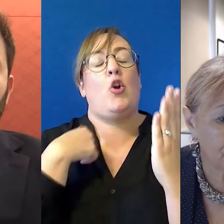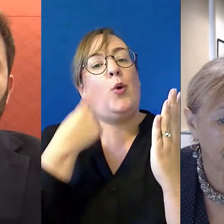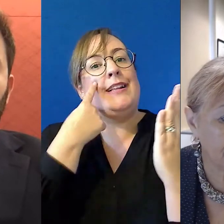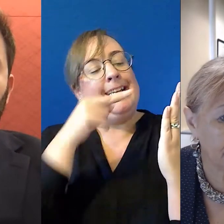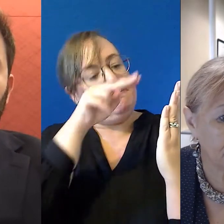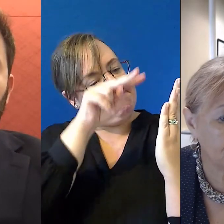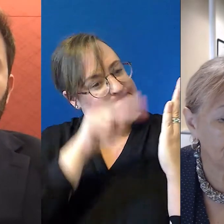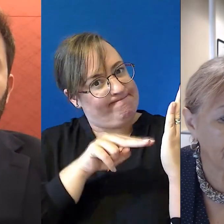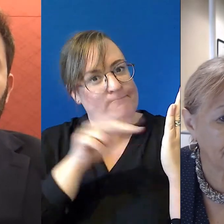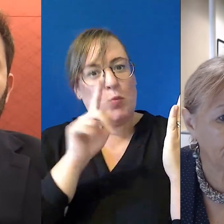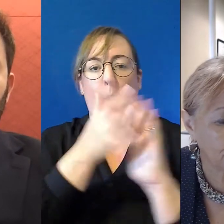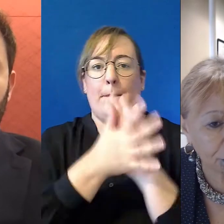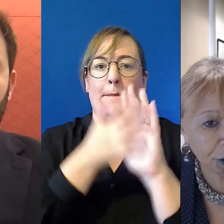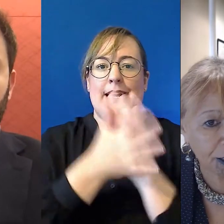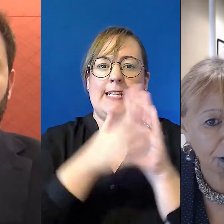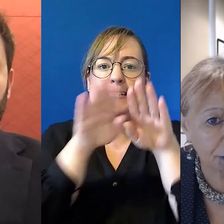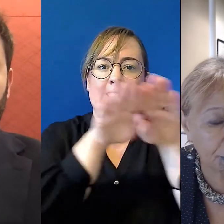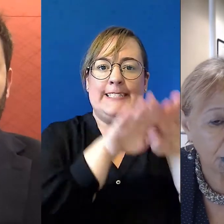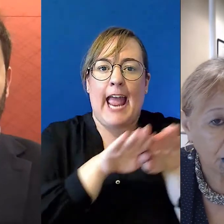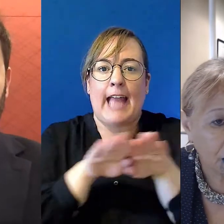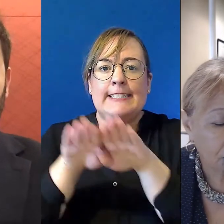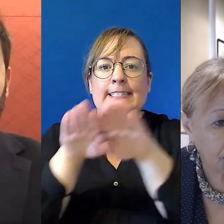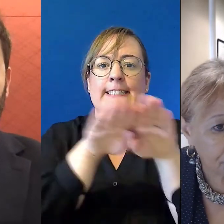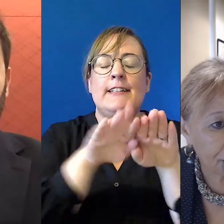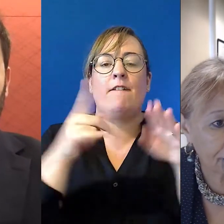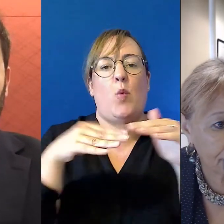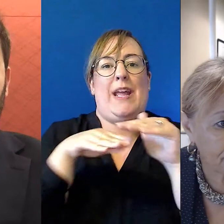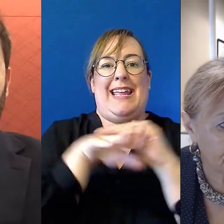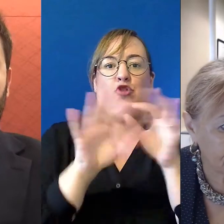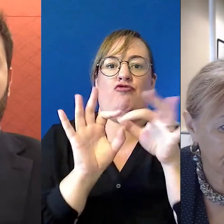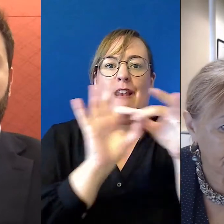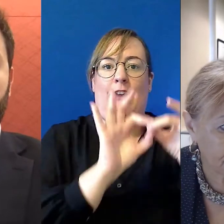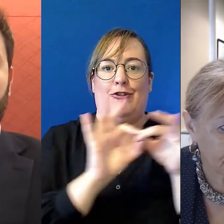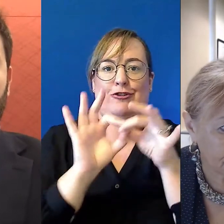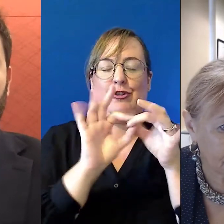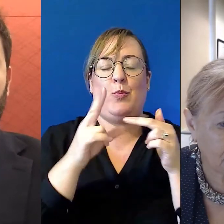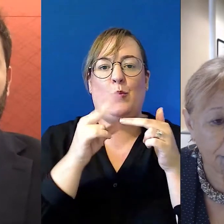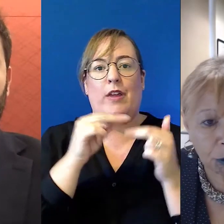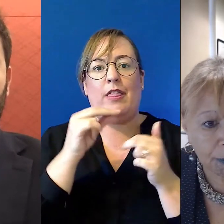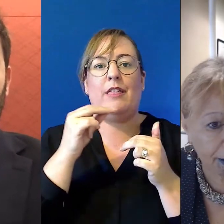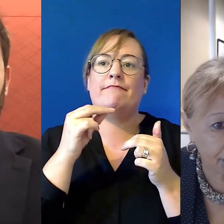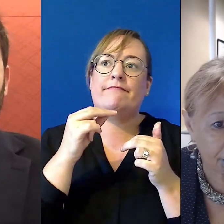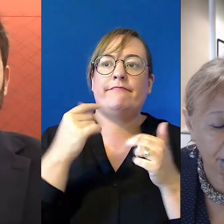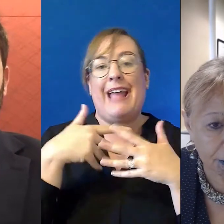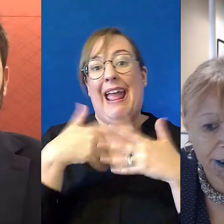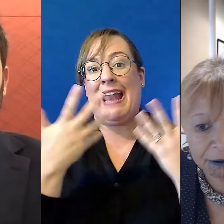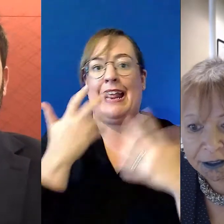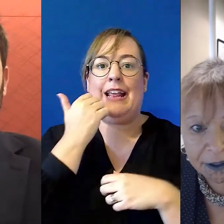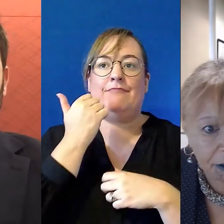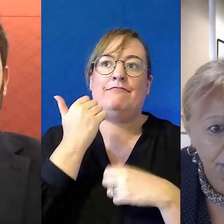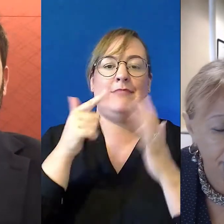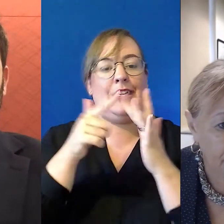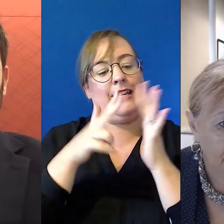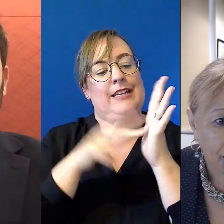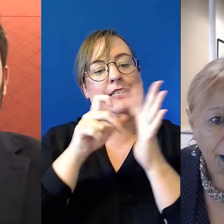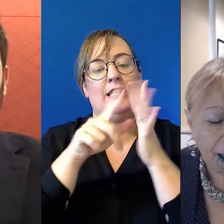what the standards and norms are for entering into relationships with Indigenous peoples over all matters, including things